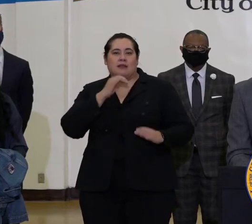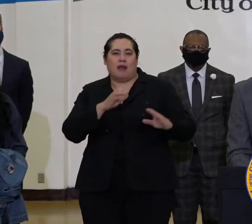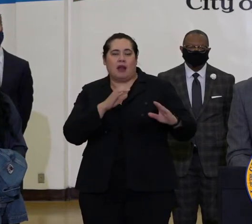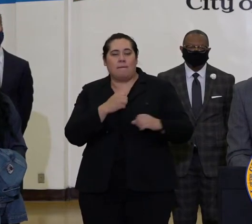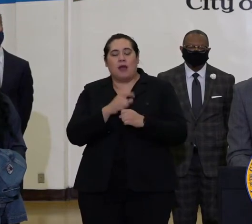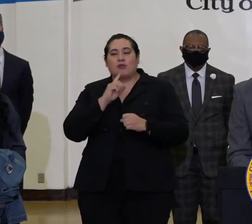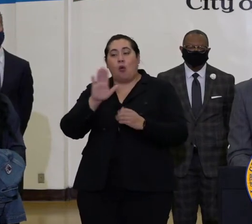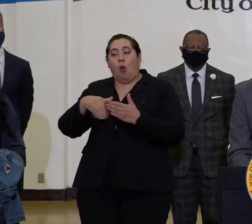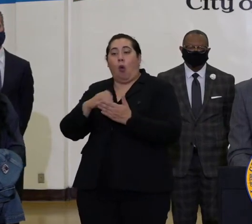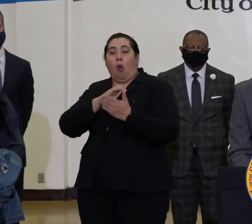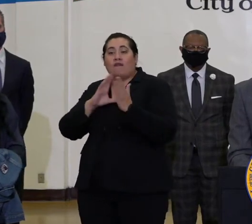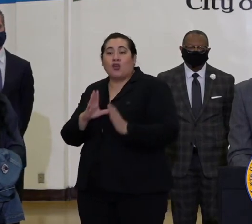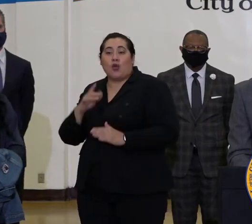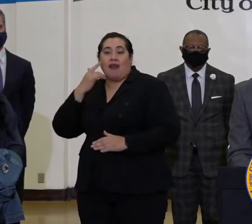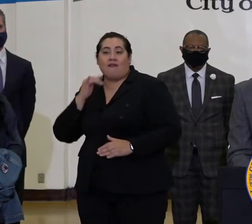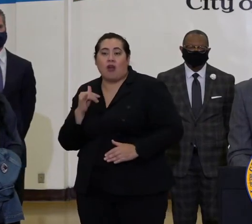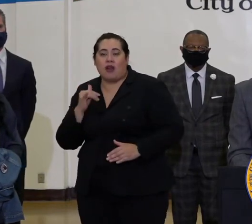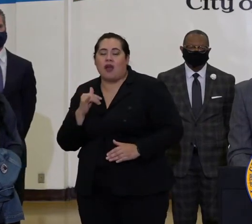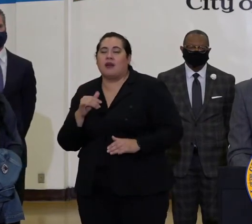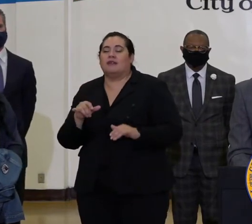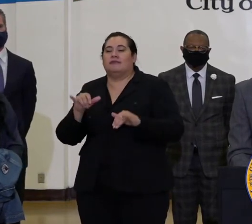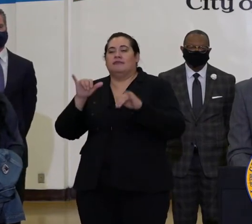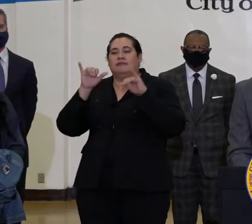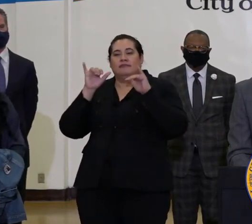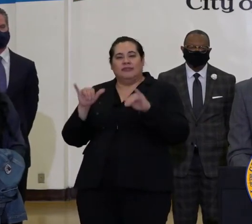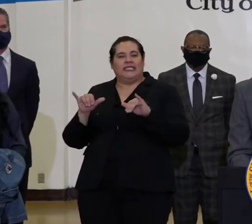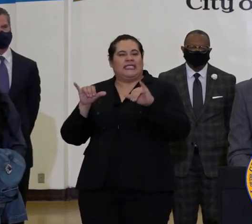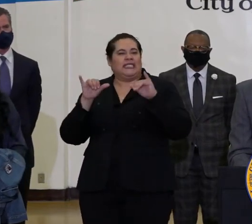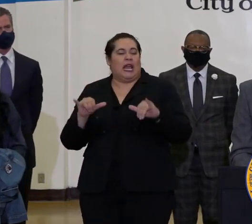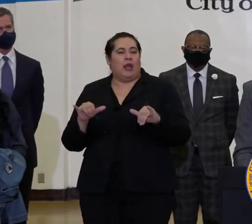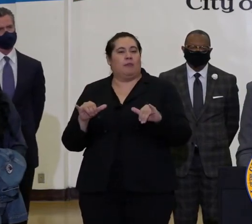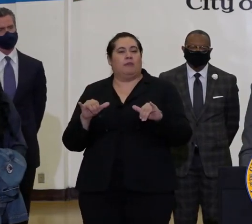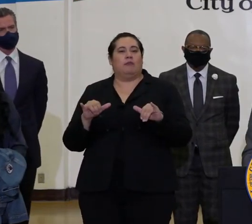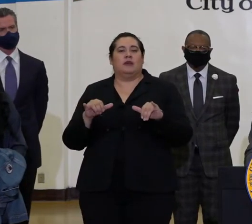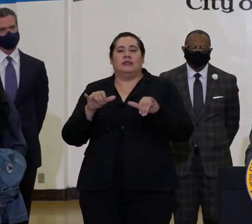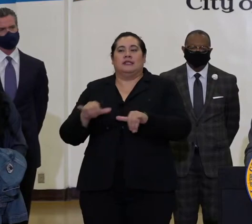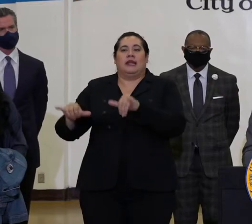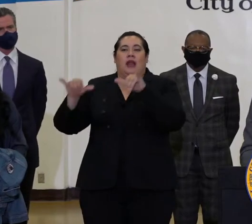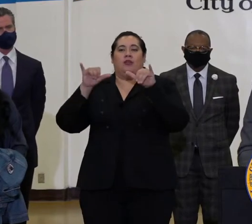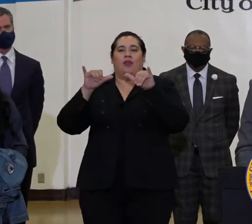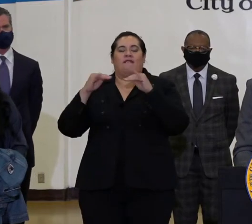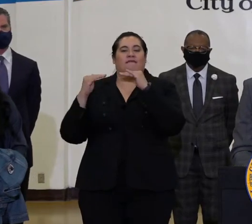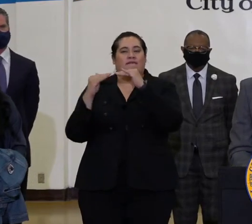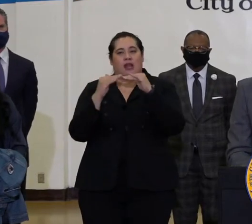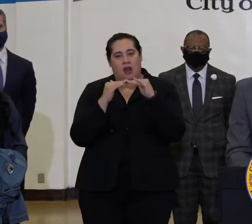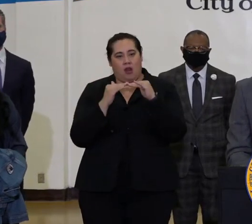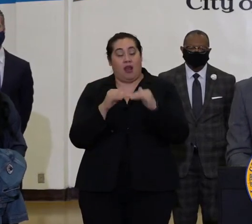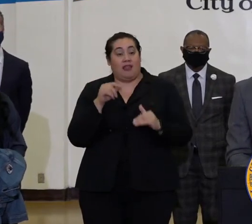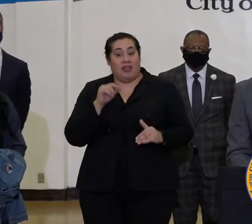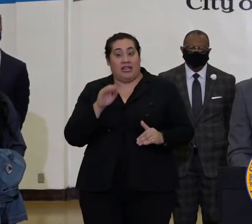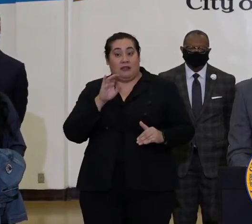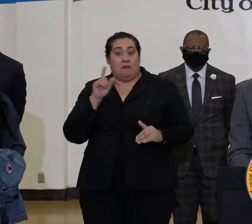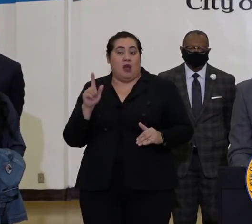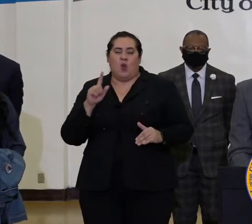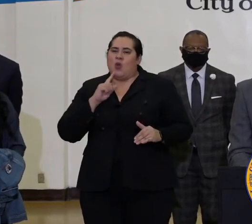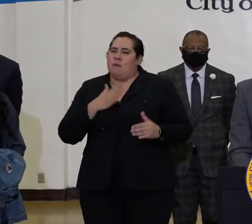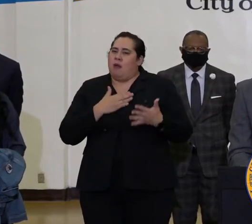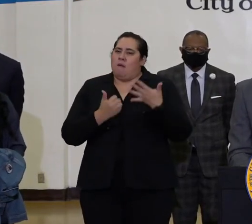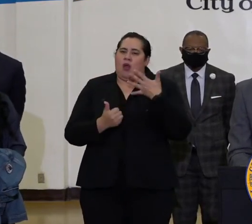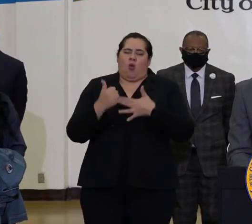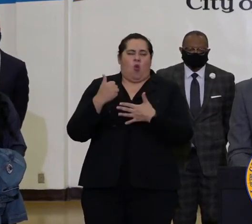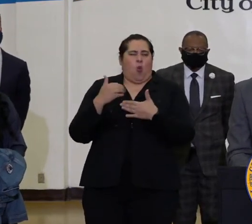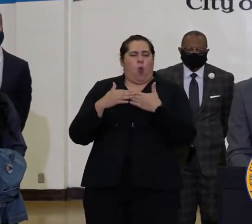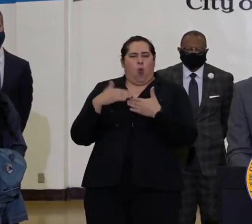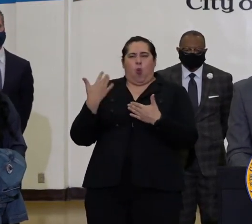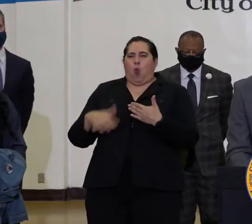officers in California are held to the same fair and appropriate standards. This bill has been a priority of mine for over